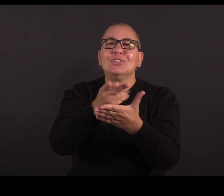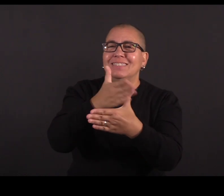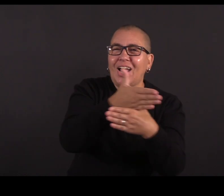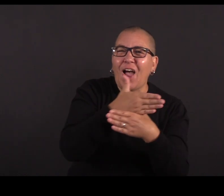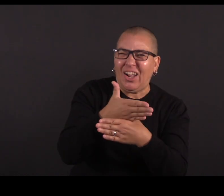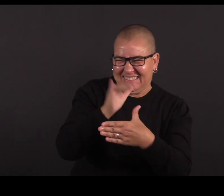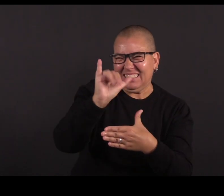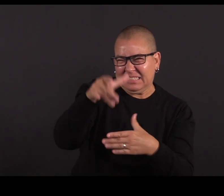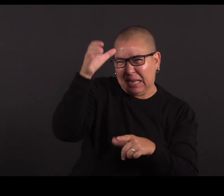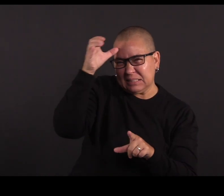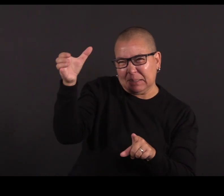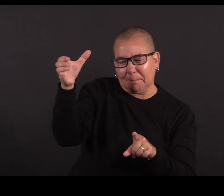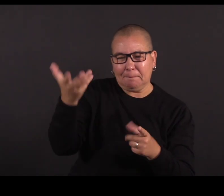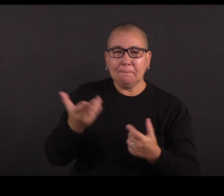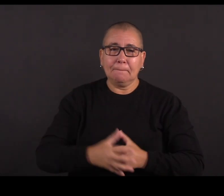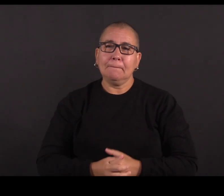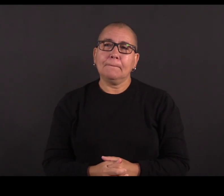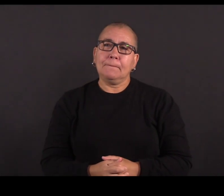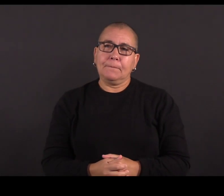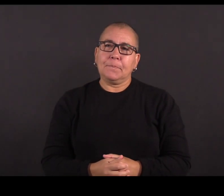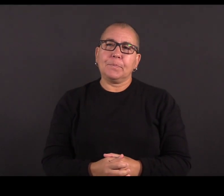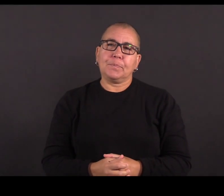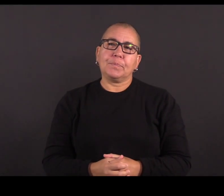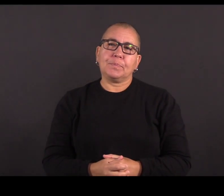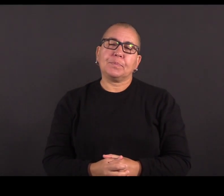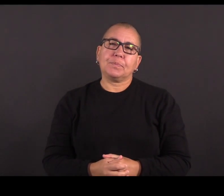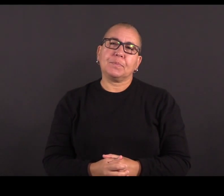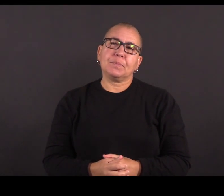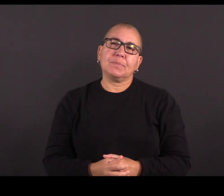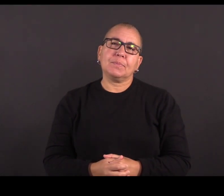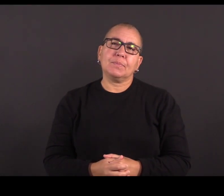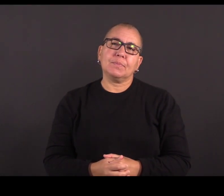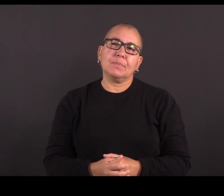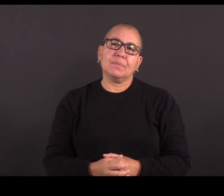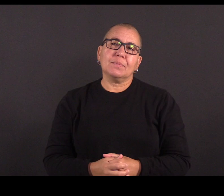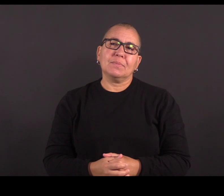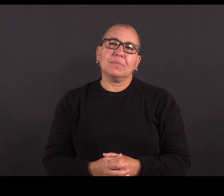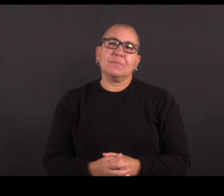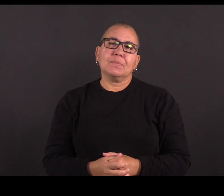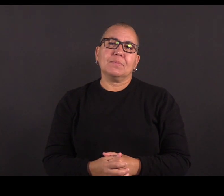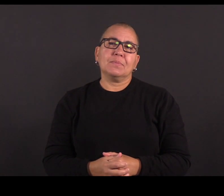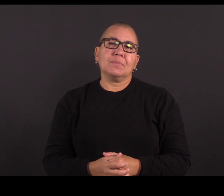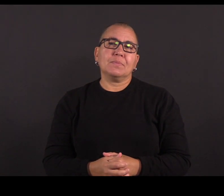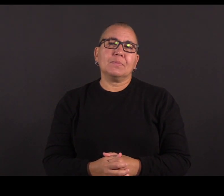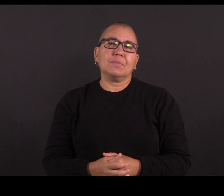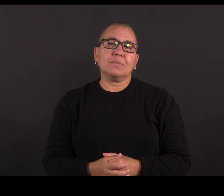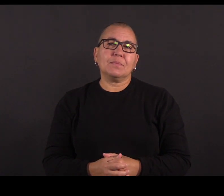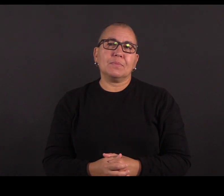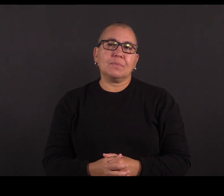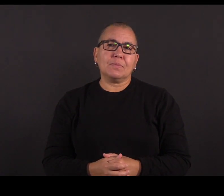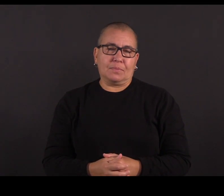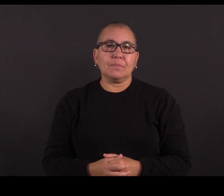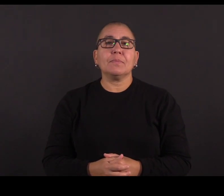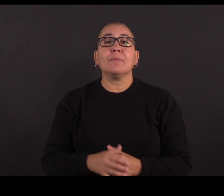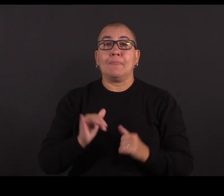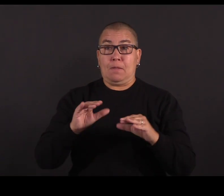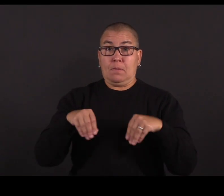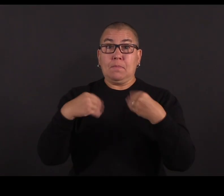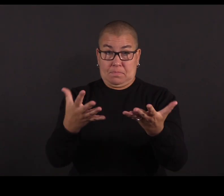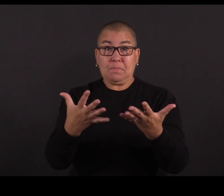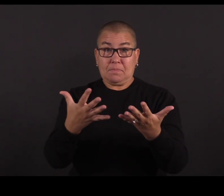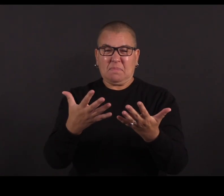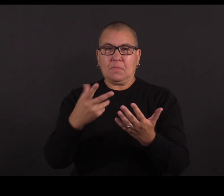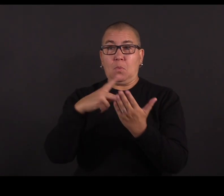Another example could be where the provider helps match up two program participants who want to live